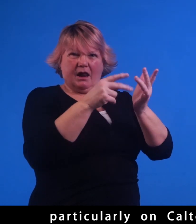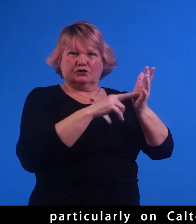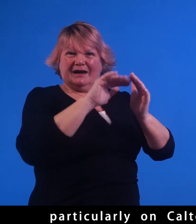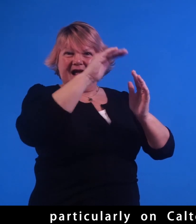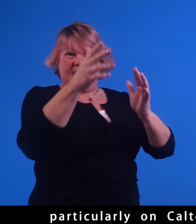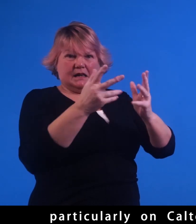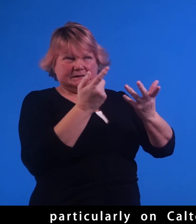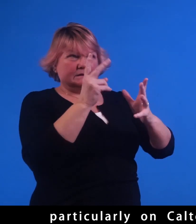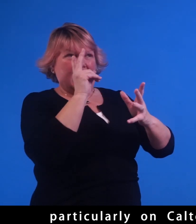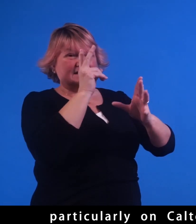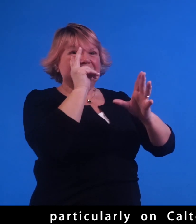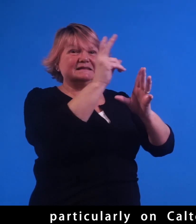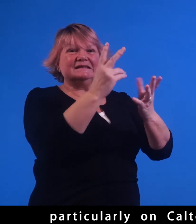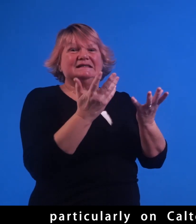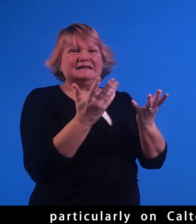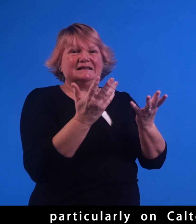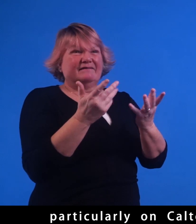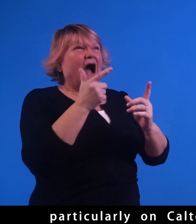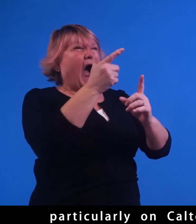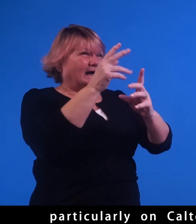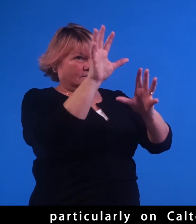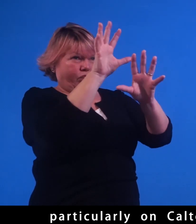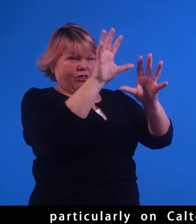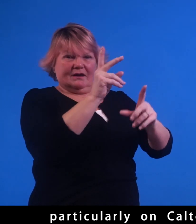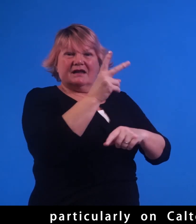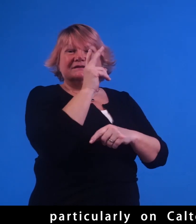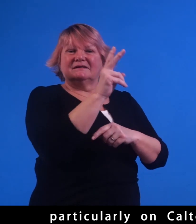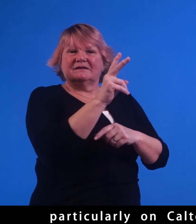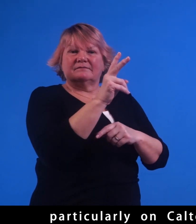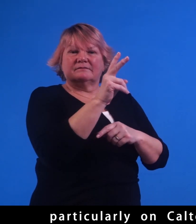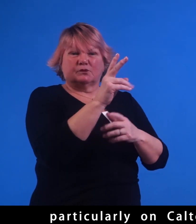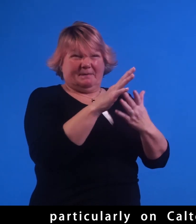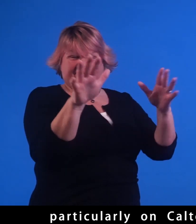particularly on Calton Hill, and from a distance it could be completely obscured.